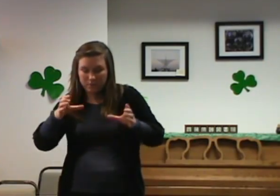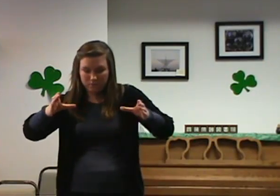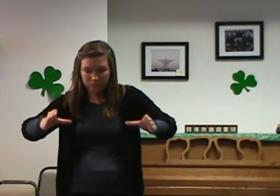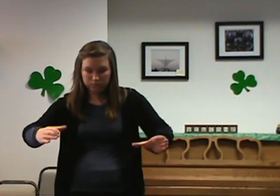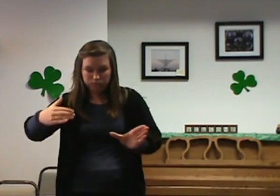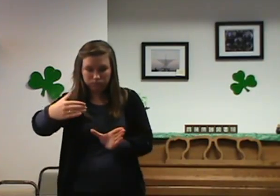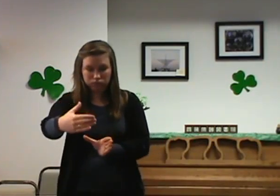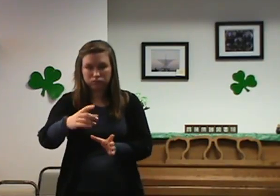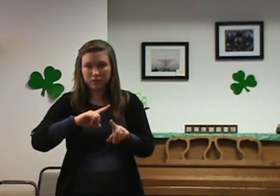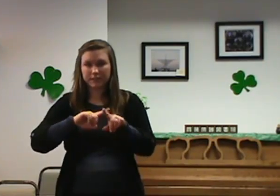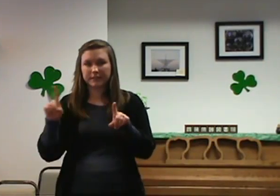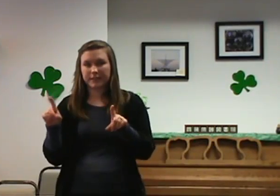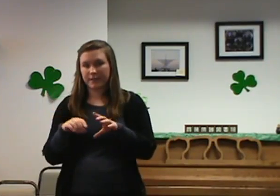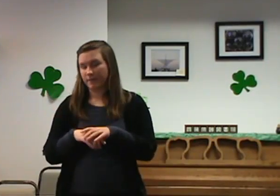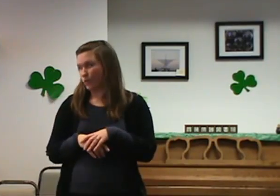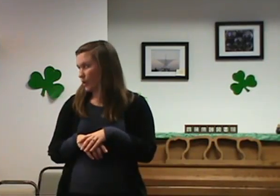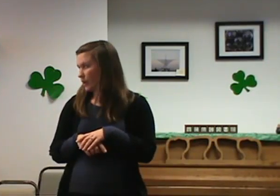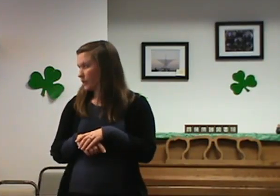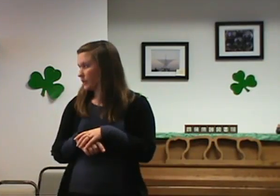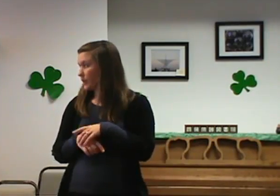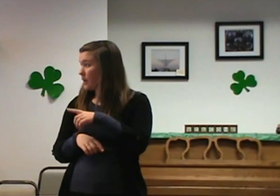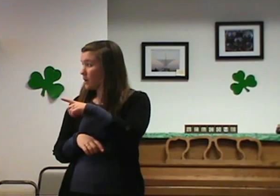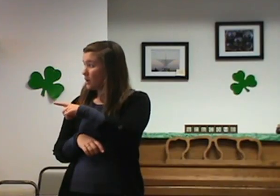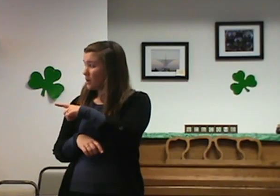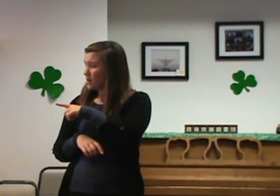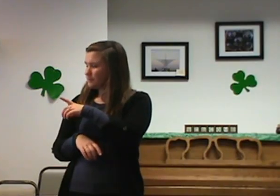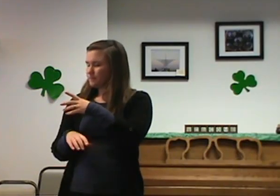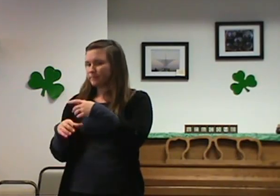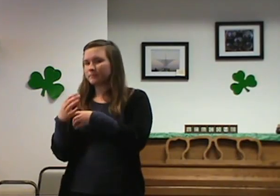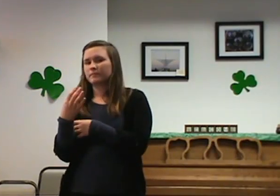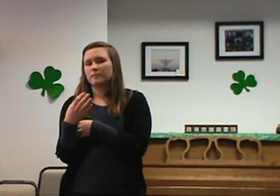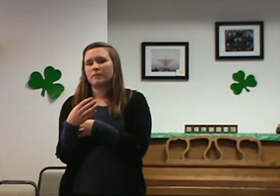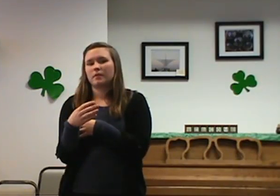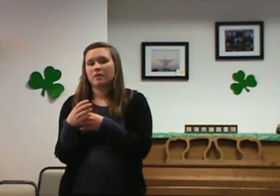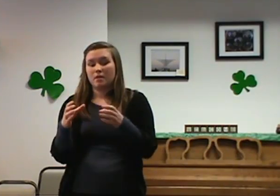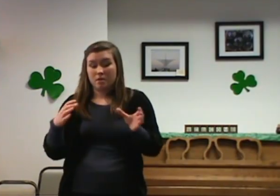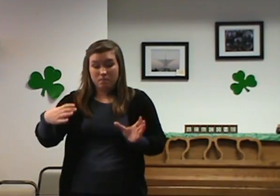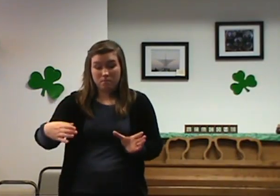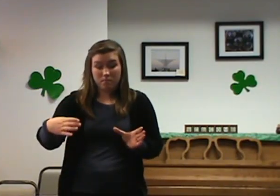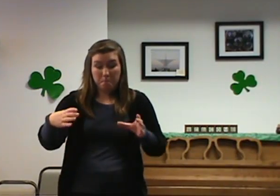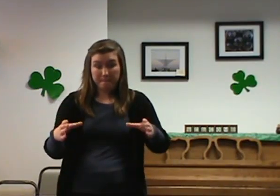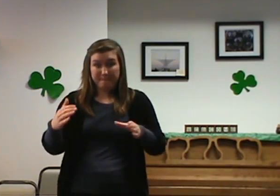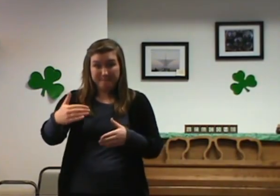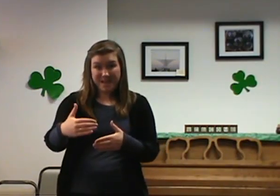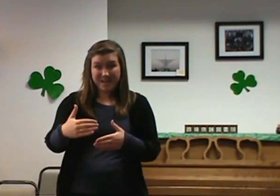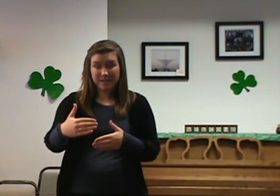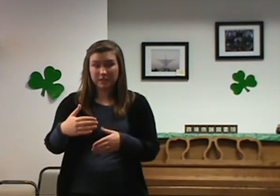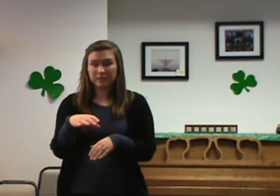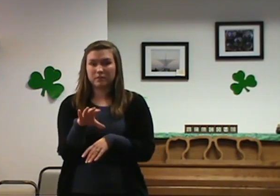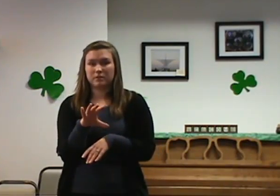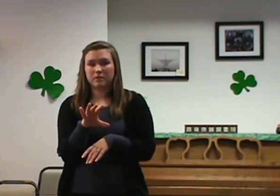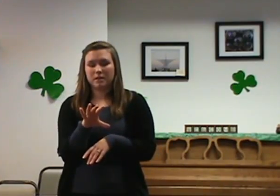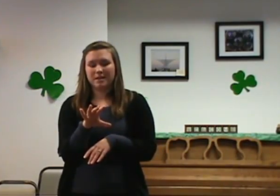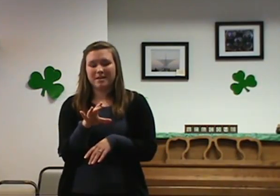This unit is $1895, the camera is $650. So if you wanted